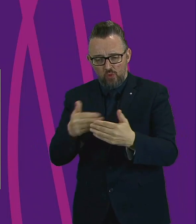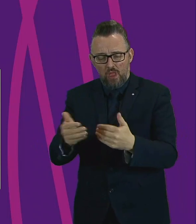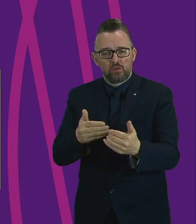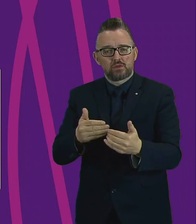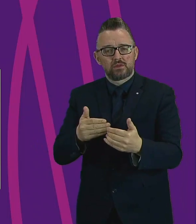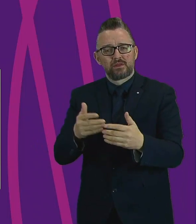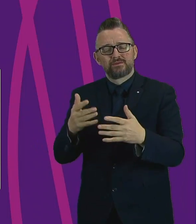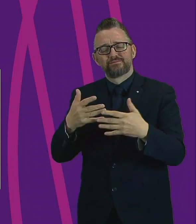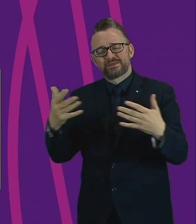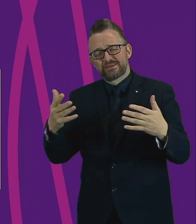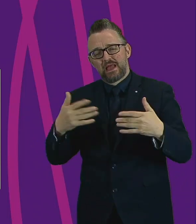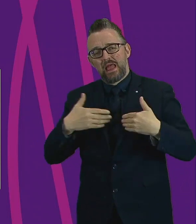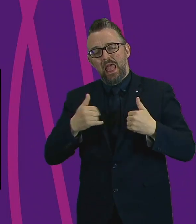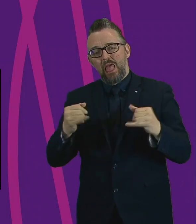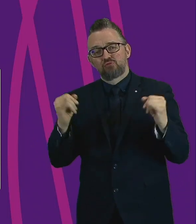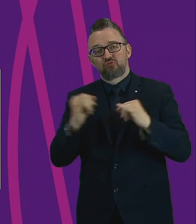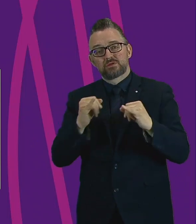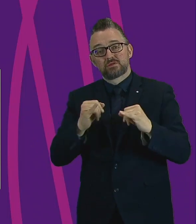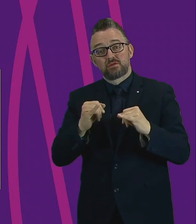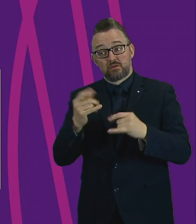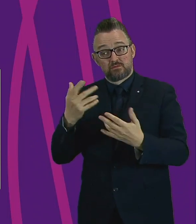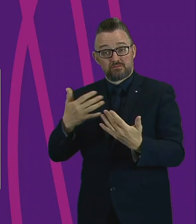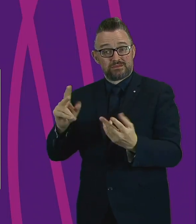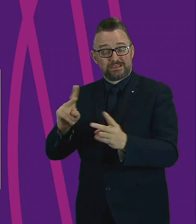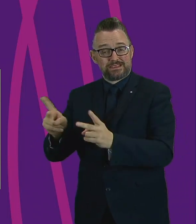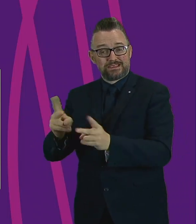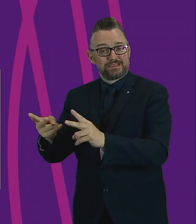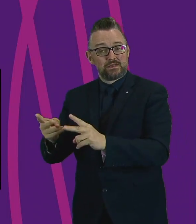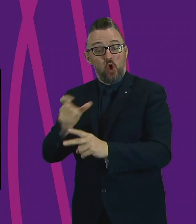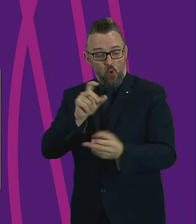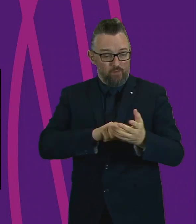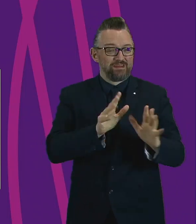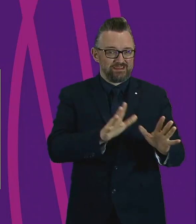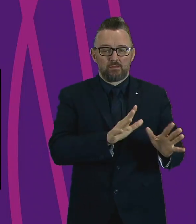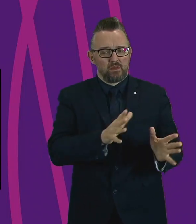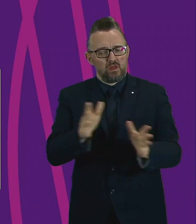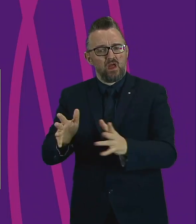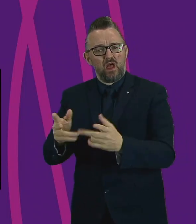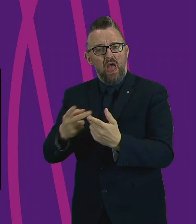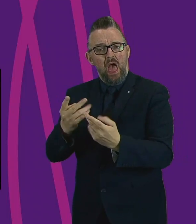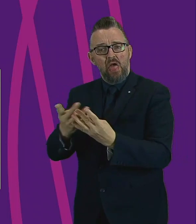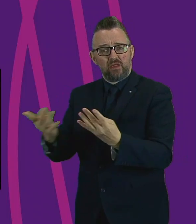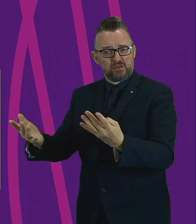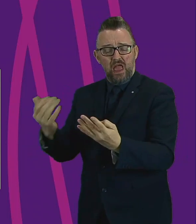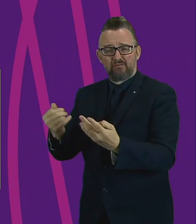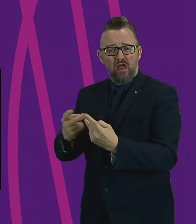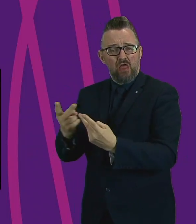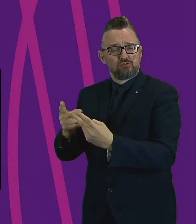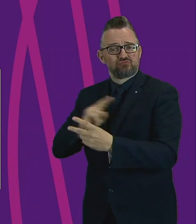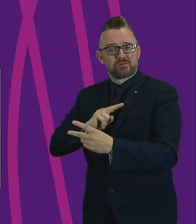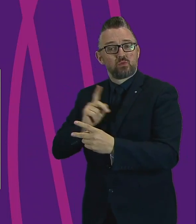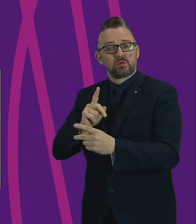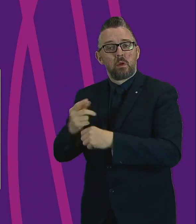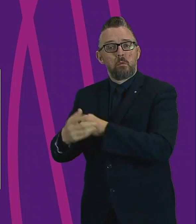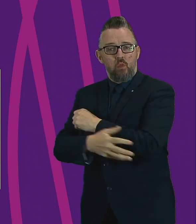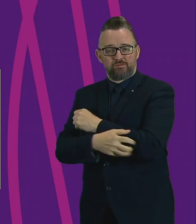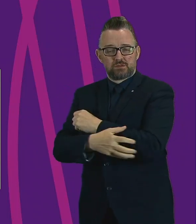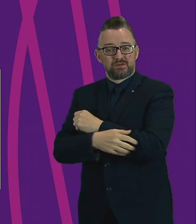many, many, many more people each year than COVID-19 ever will in this country, namely